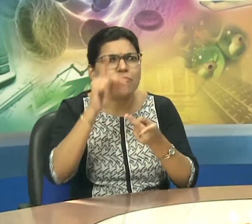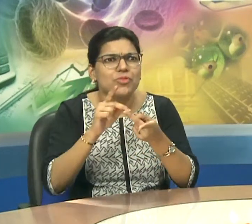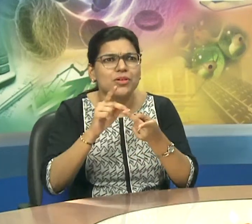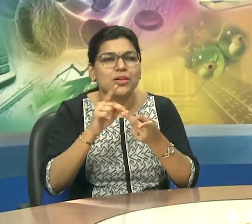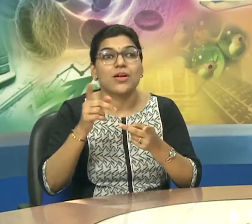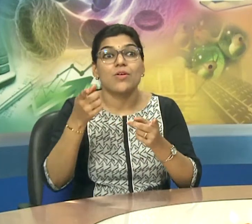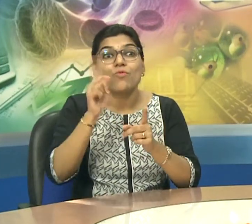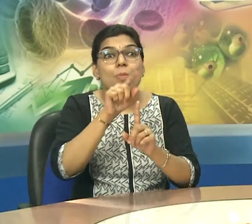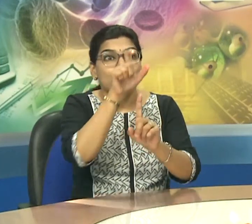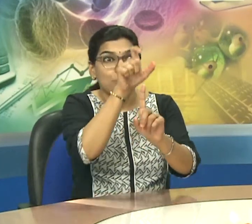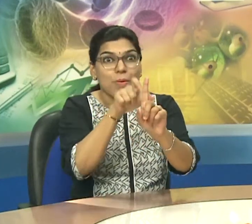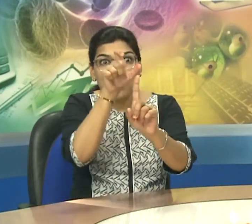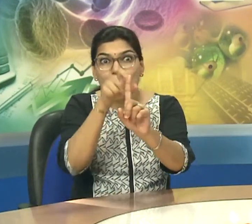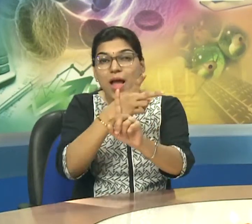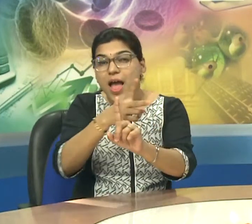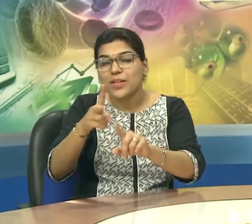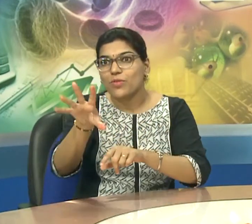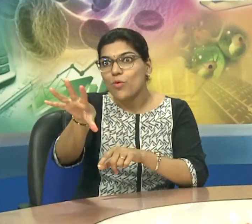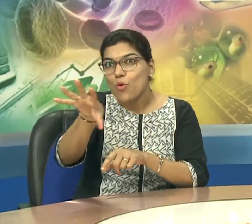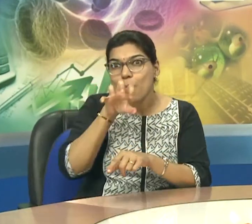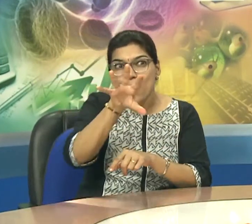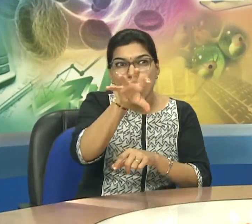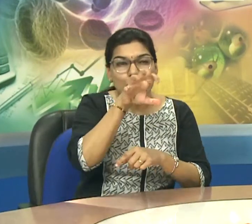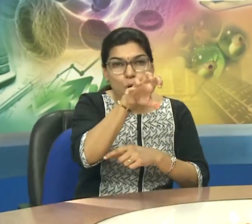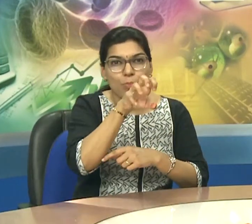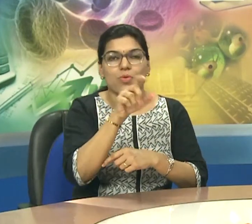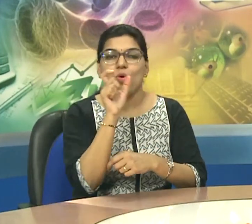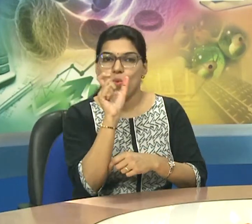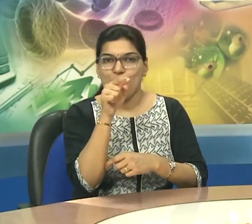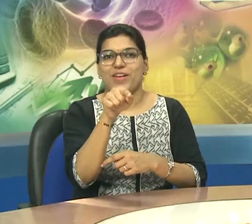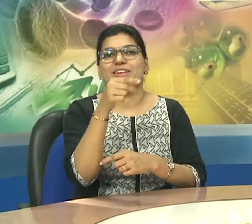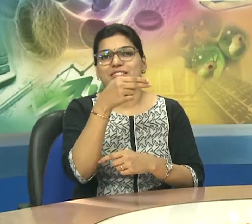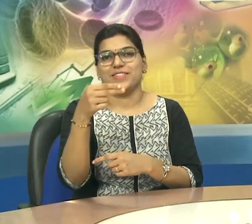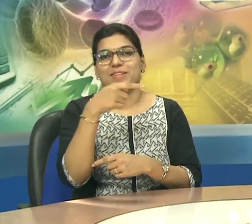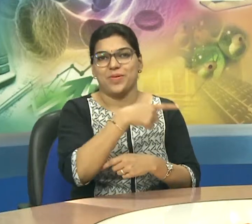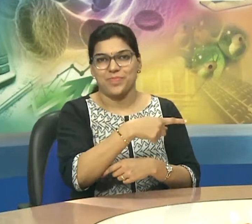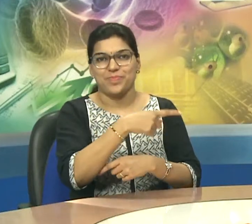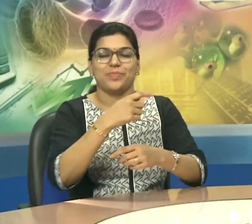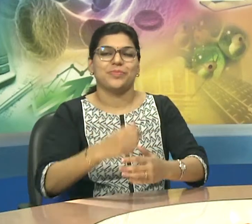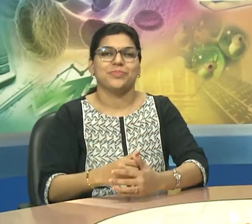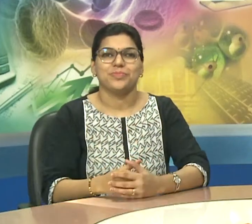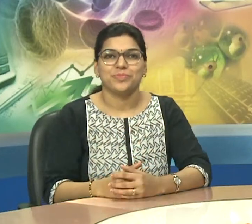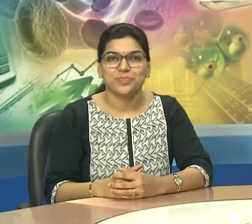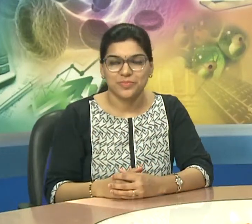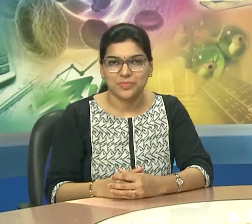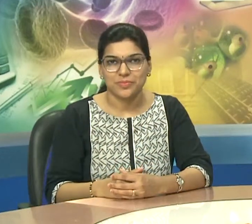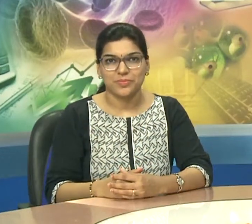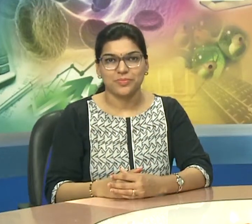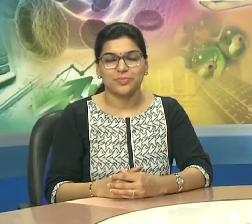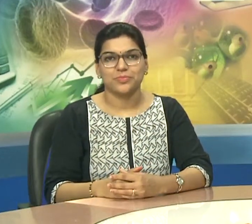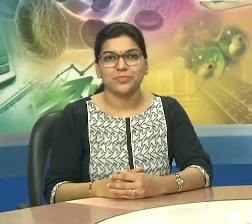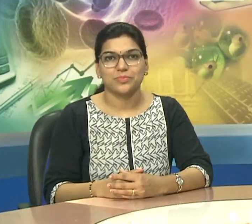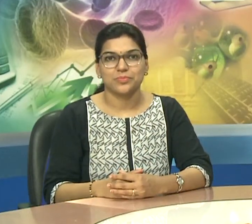also mimicry. So there are different kinds of mimics.